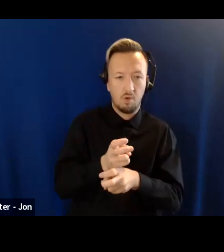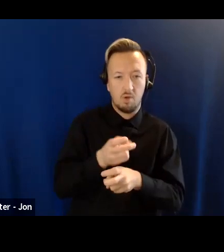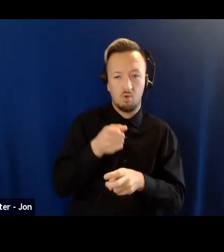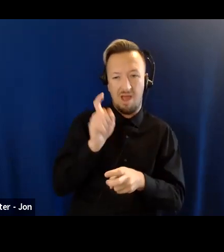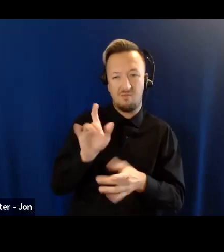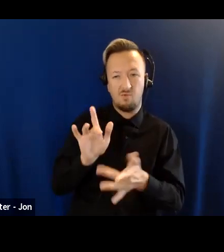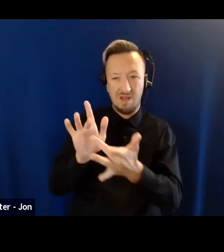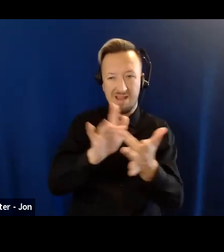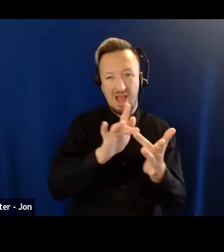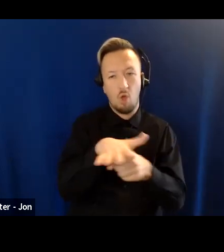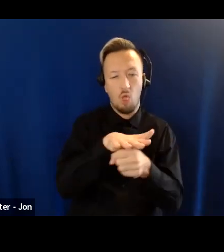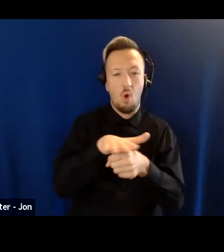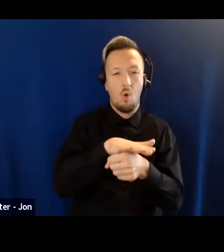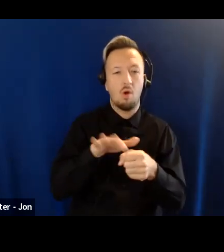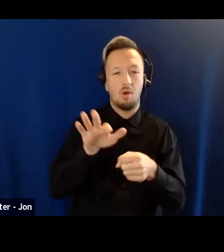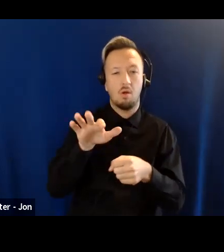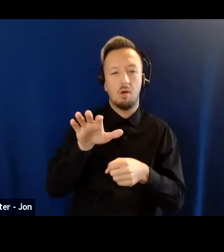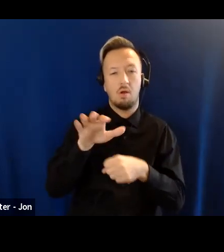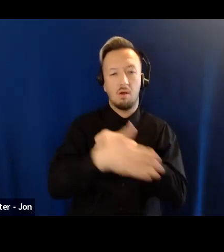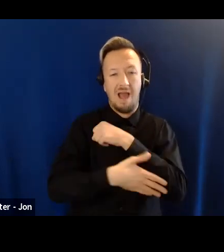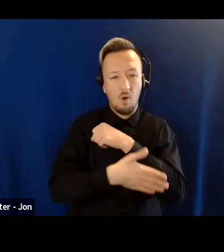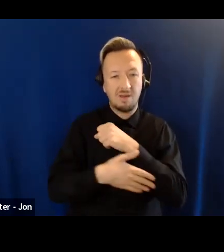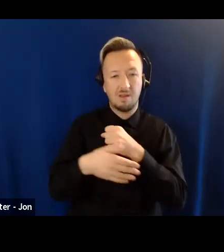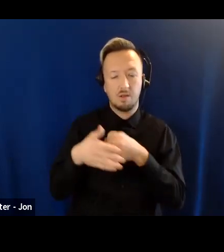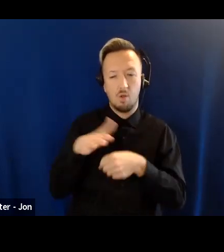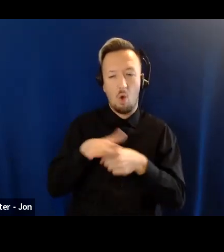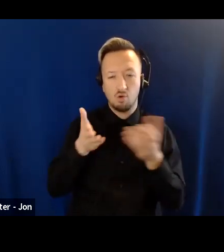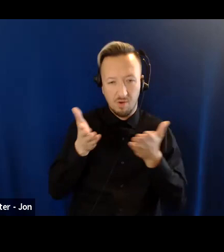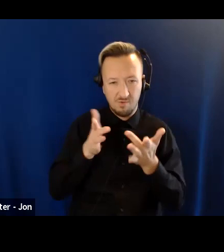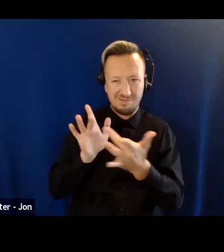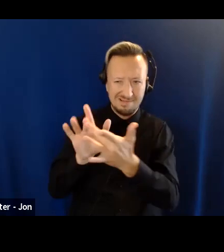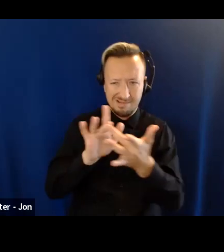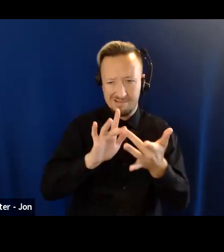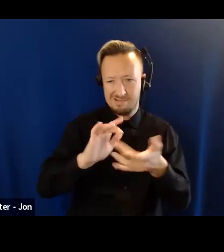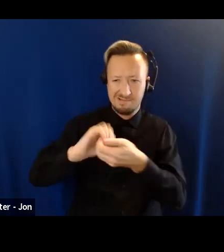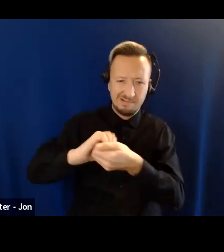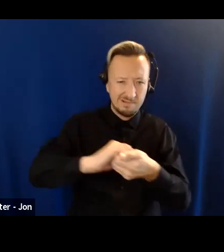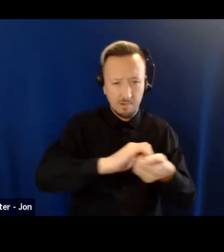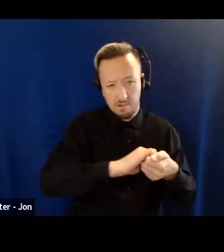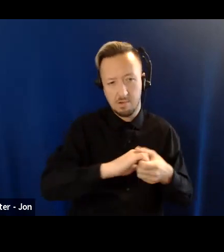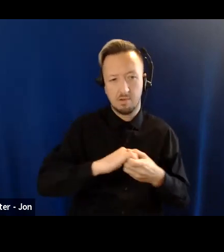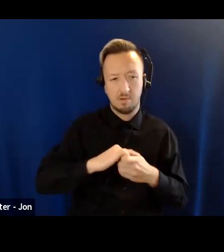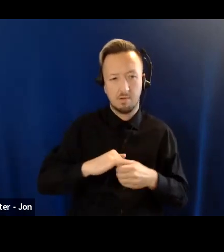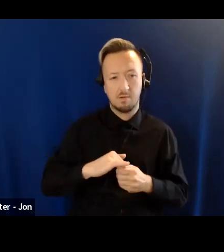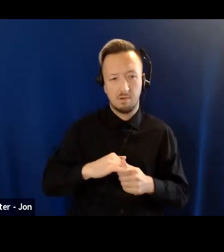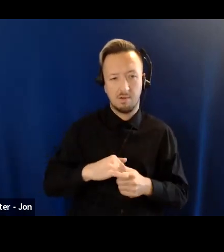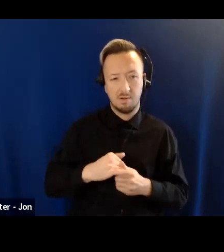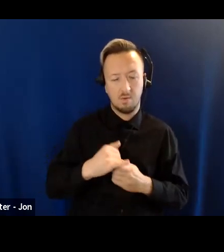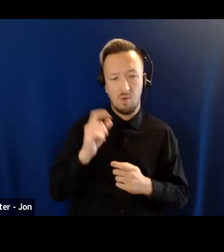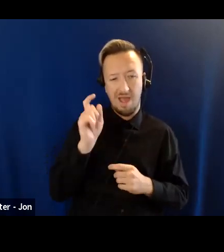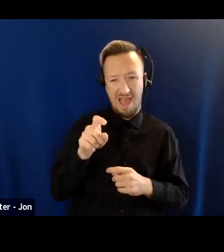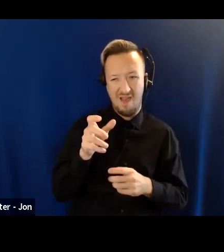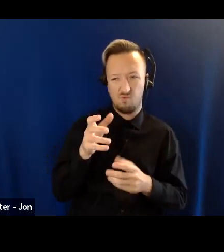to educate them on the nursing home transition service that we've been successfully doing for decades, and, you know, sort of getting them